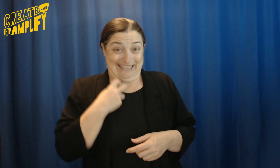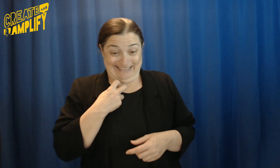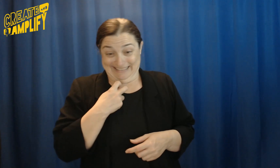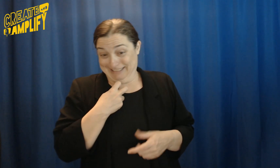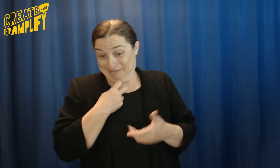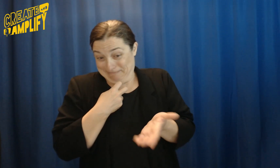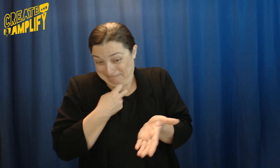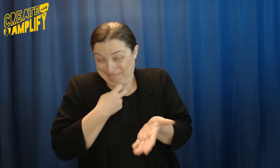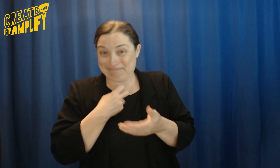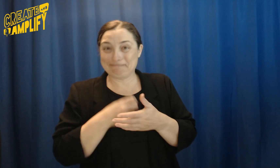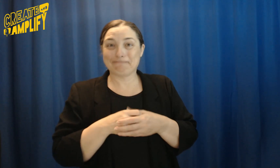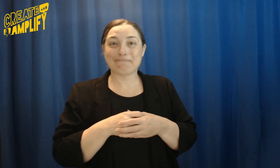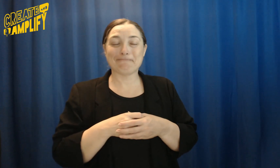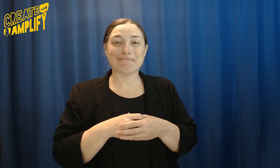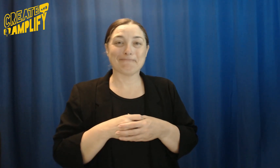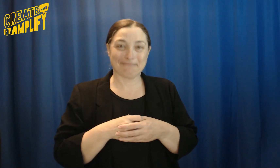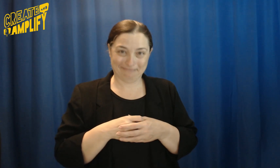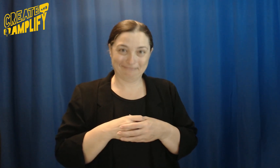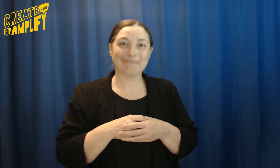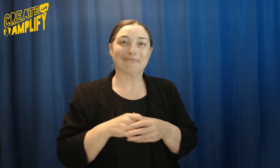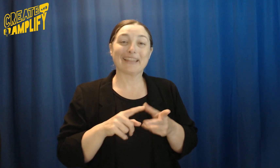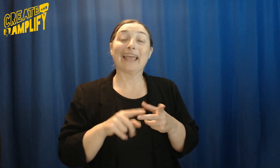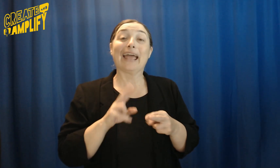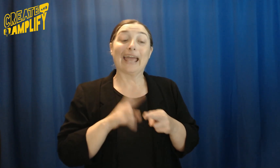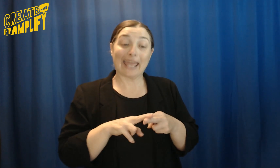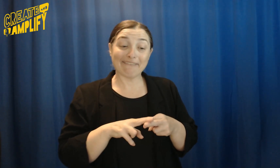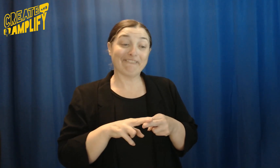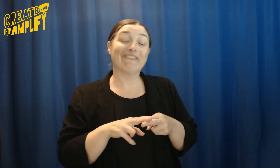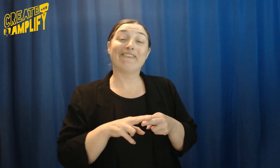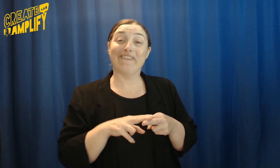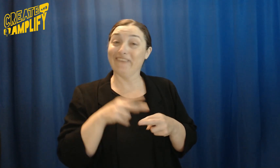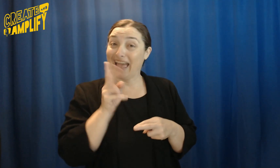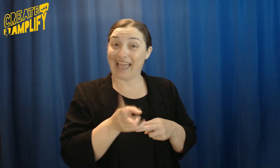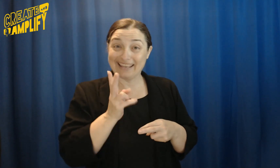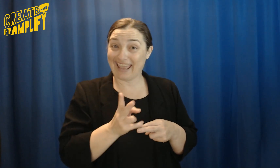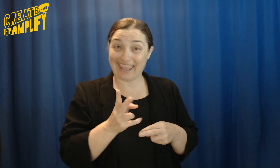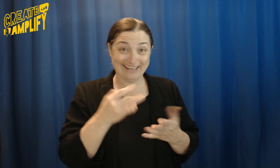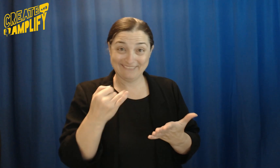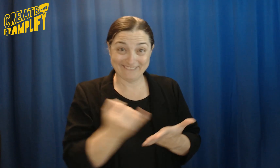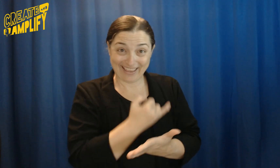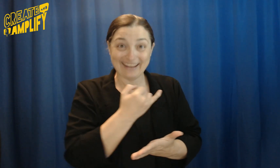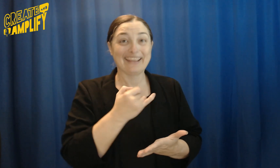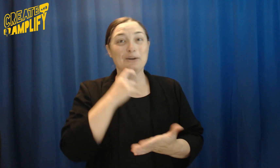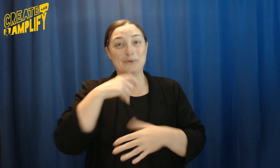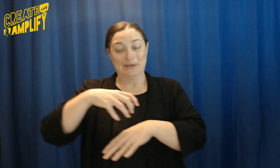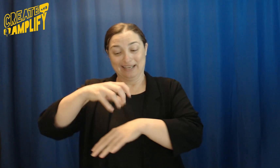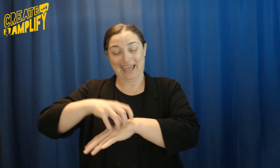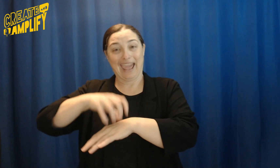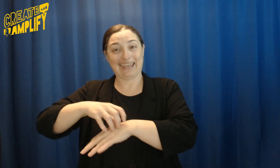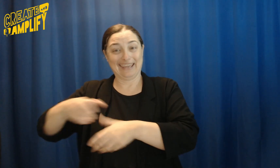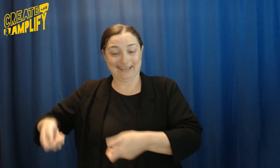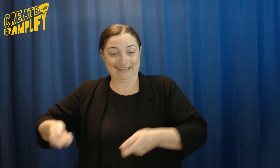bake them a cake that says, my name is Jasper on it. Maybe this cake will sweeten the deal and help you update your